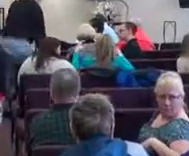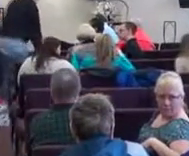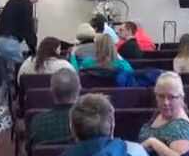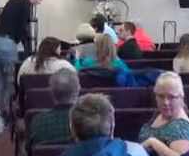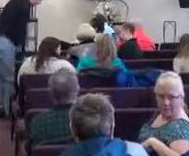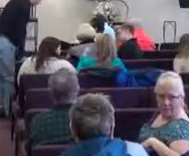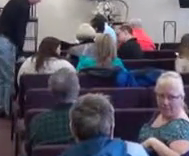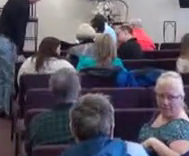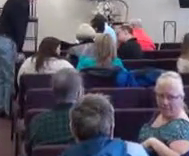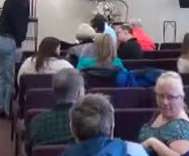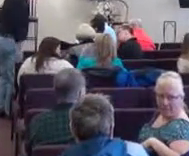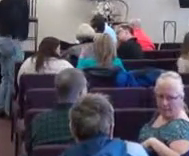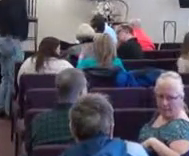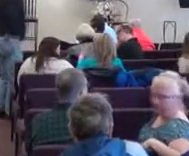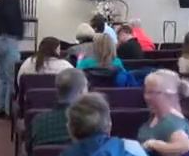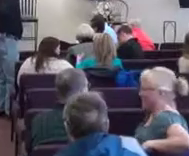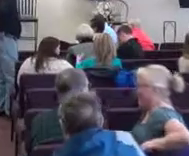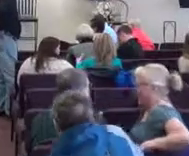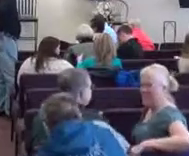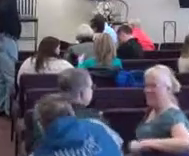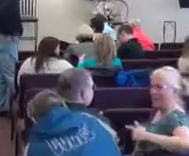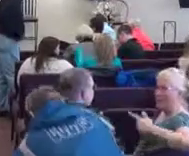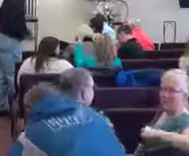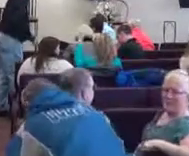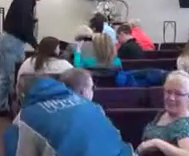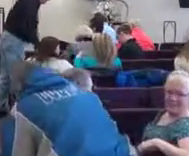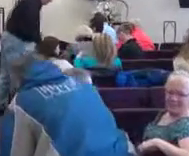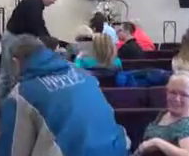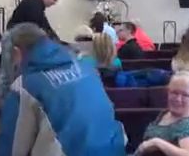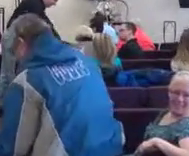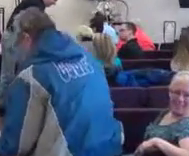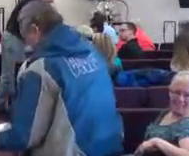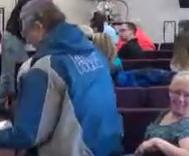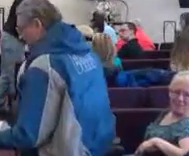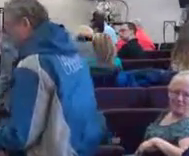I've done it. And then I kept sleeping at